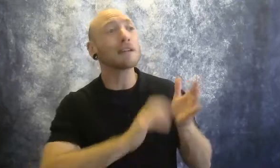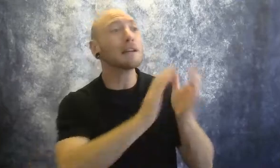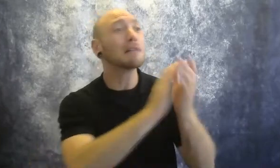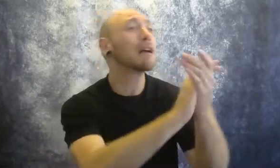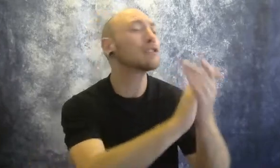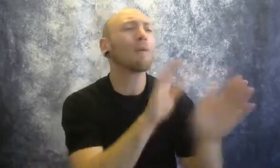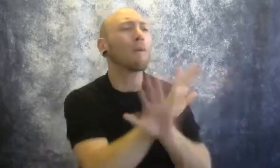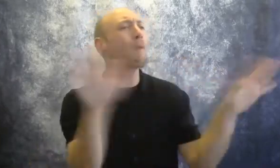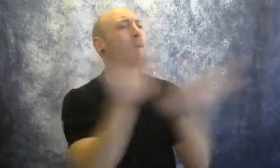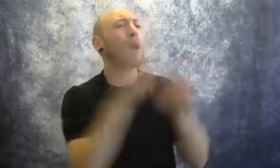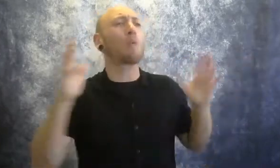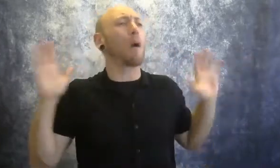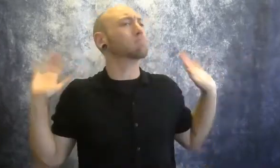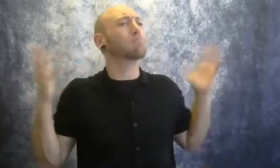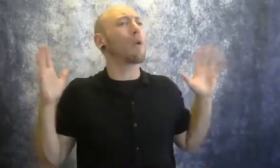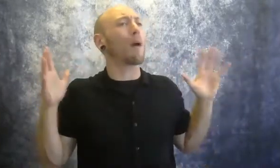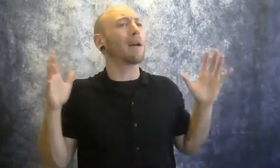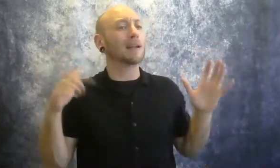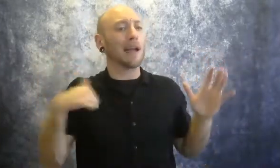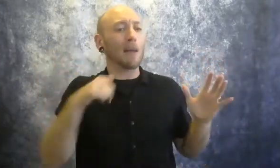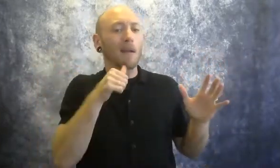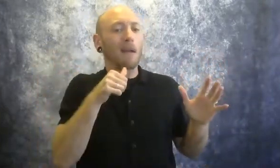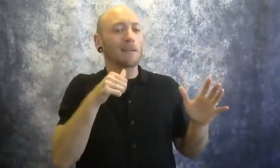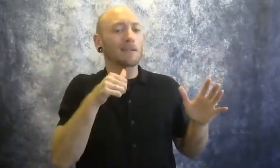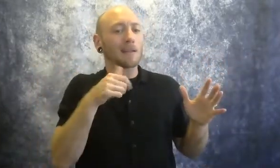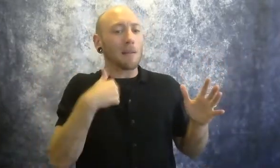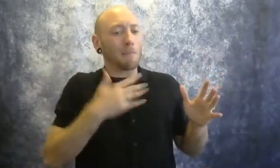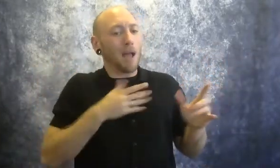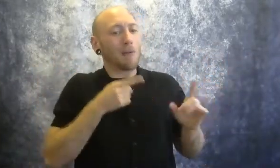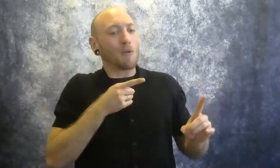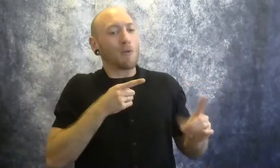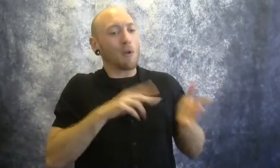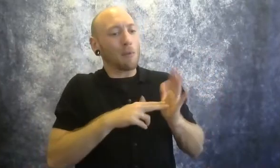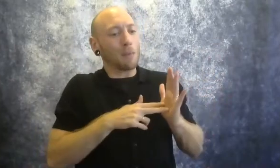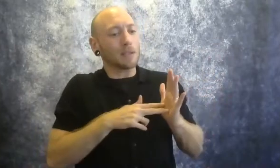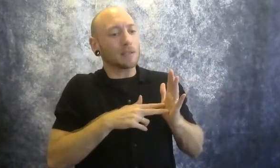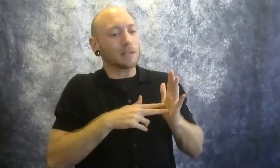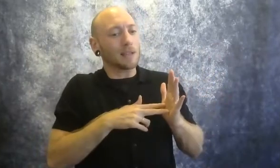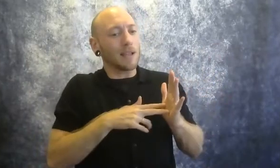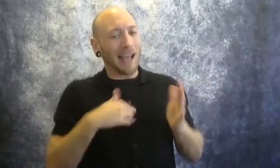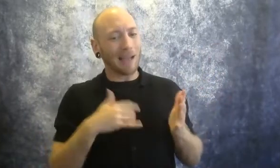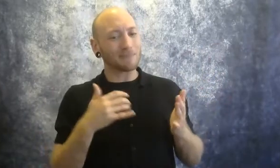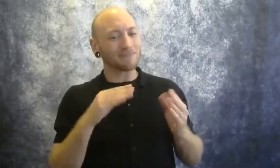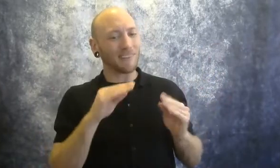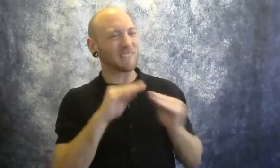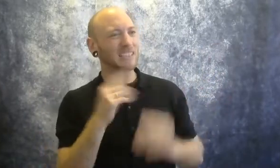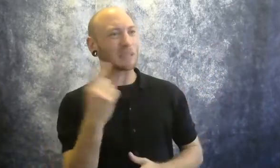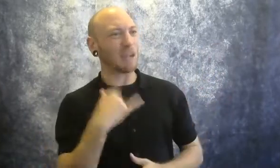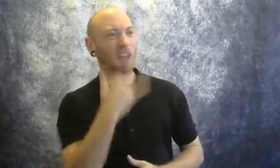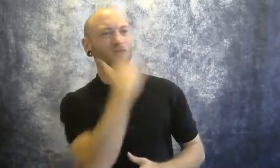income tax, blah, blah, blah, or whatever. I can take this off. This is not an estimable act. I'm trying to right a wrong